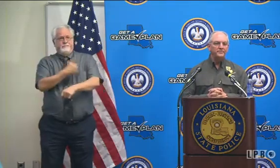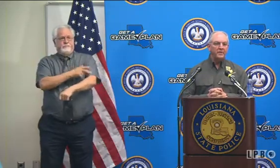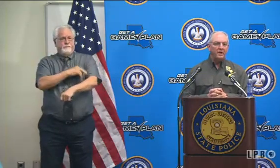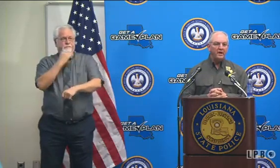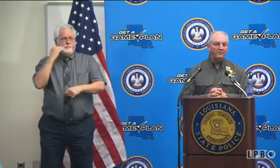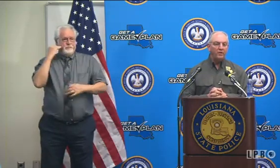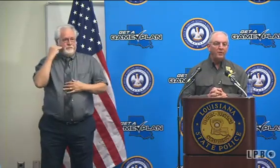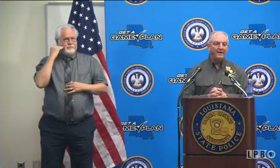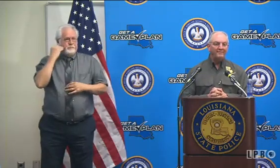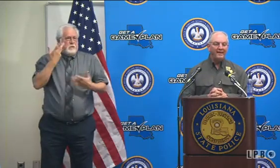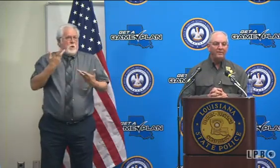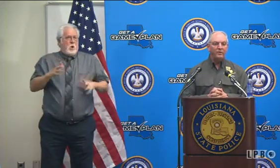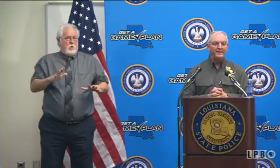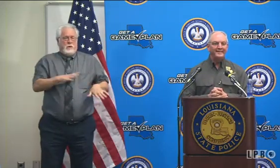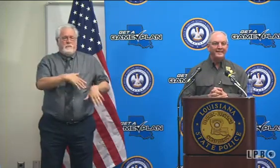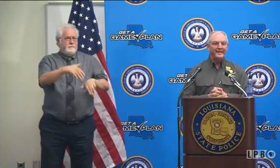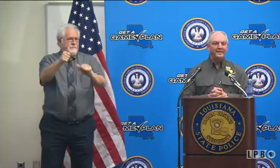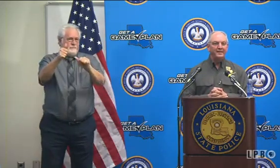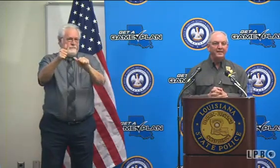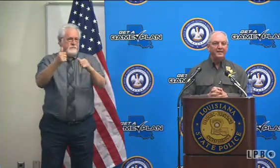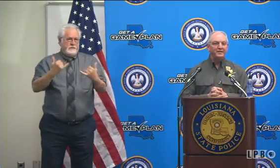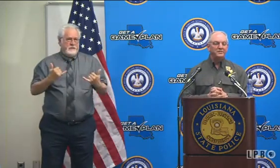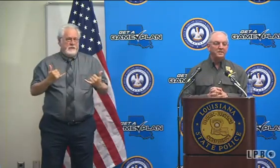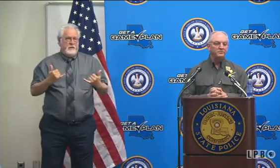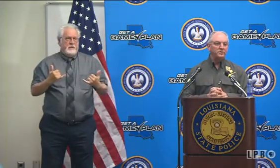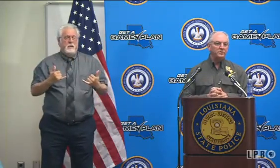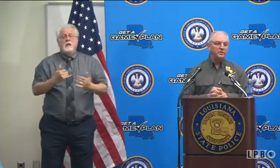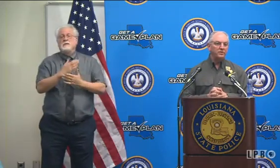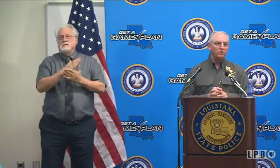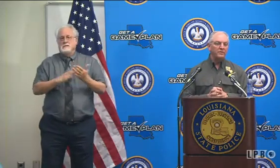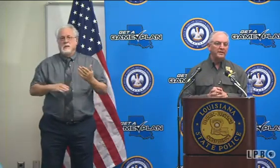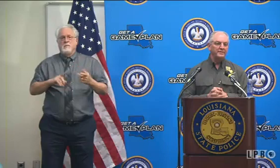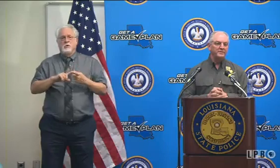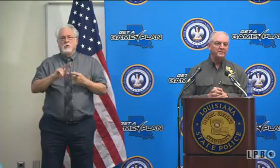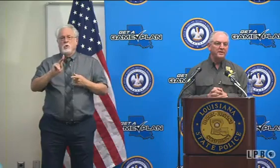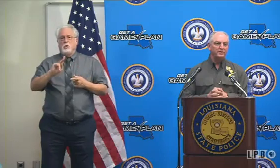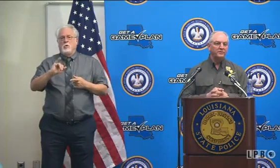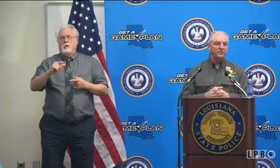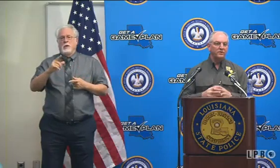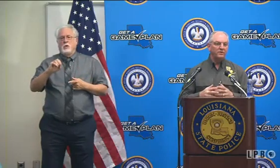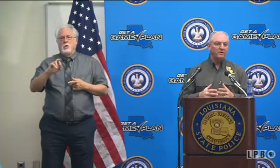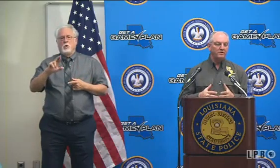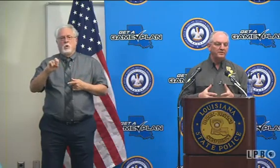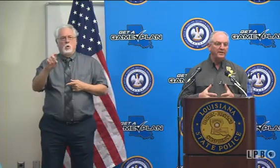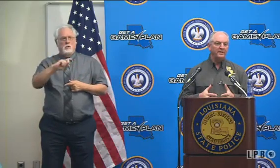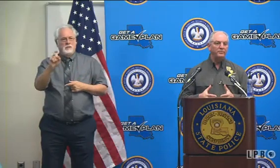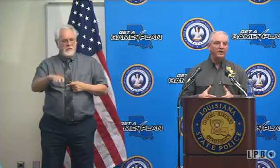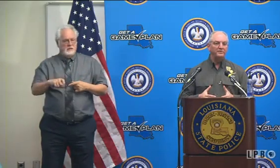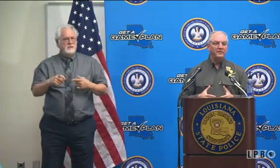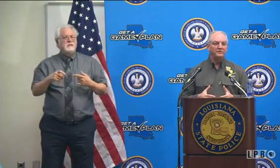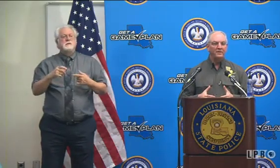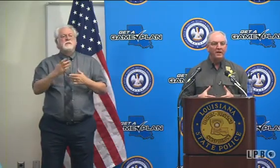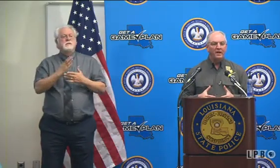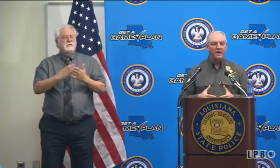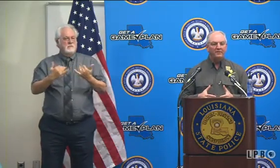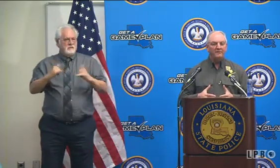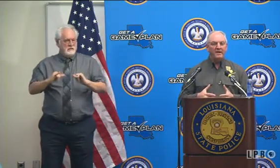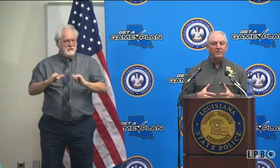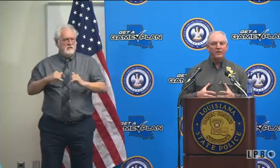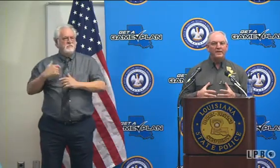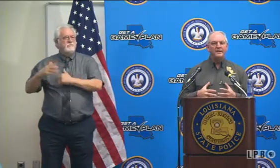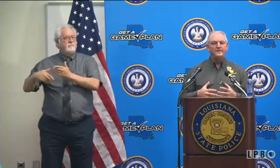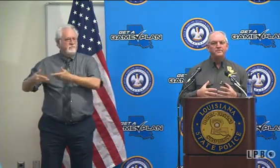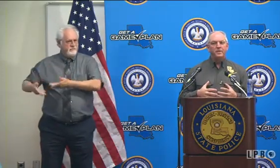homes have already evacuated today, some to Kilgore, Texas. Others are still in the process